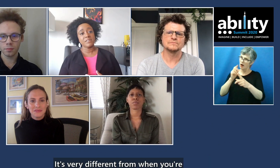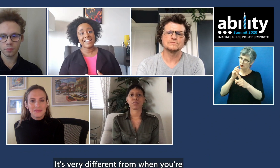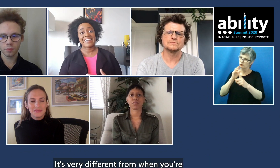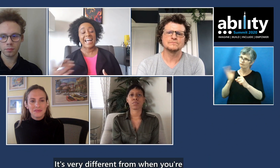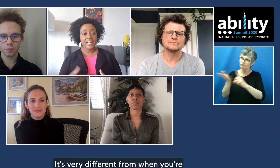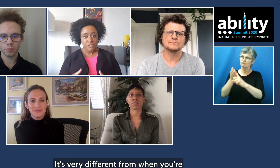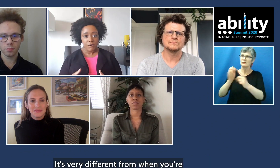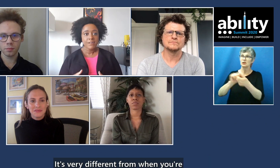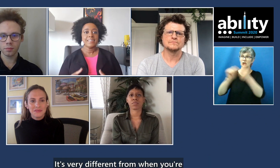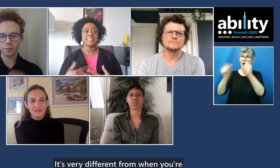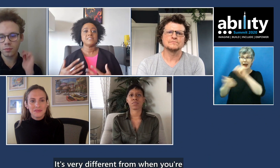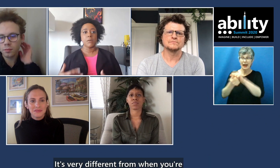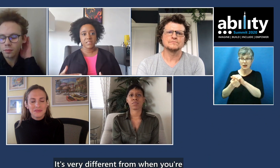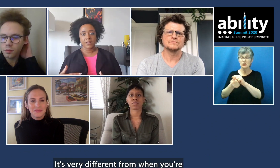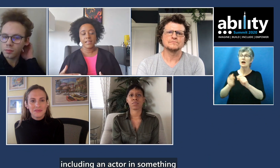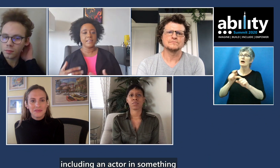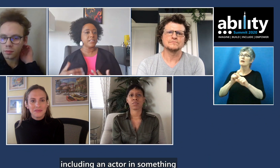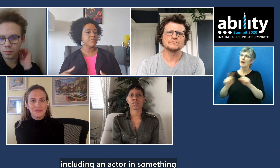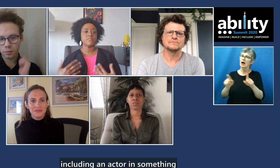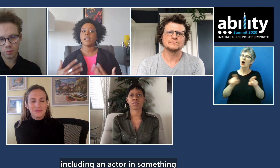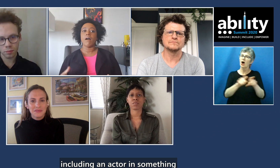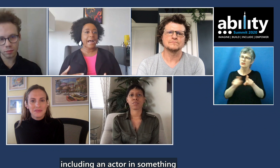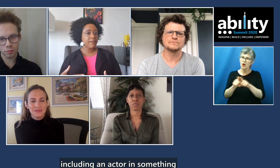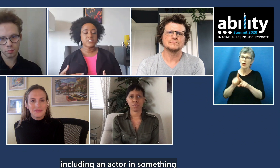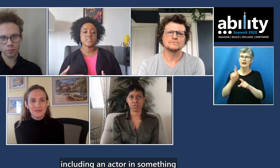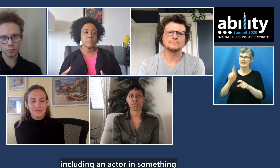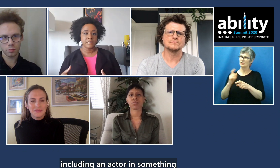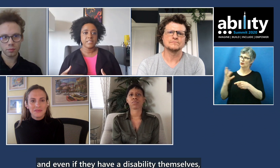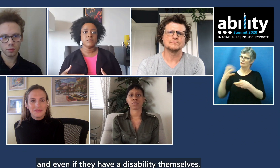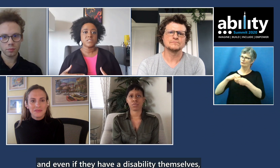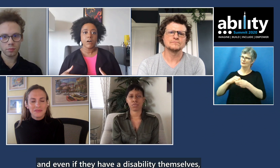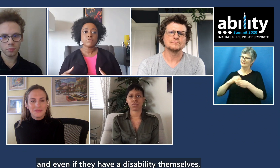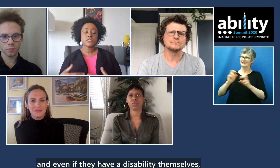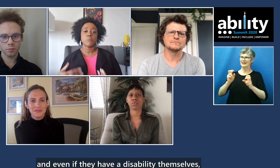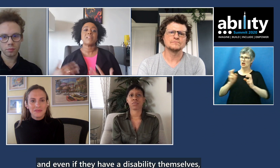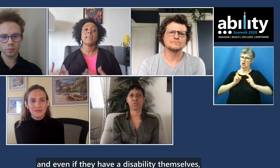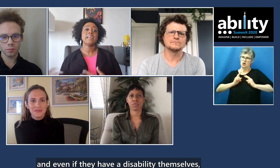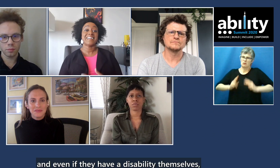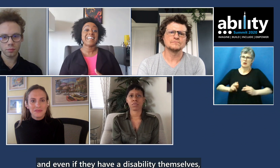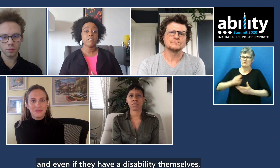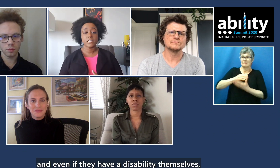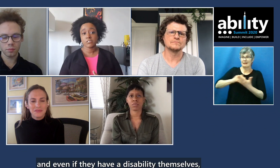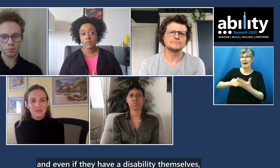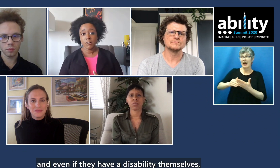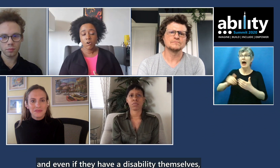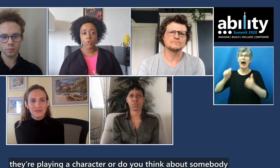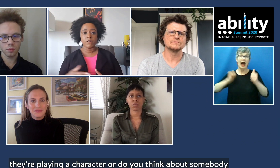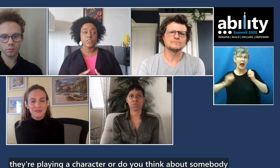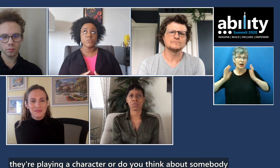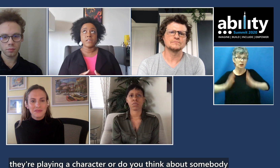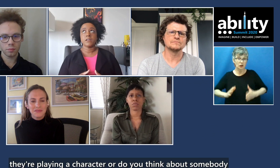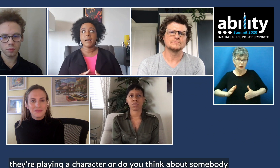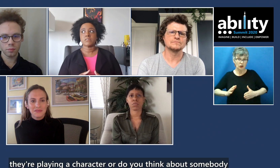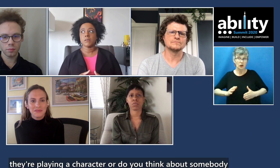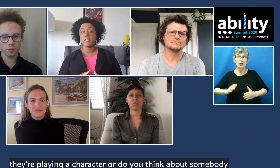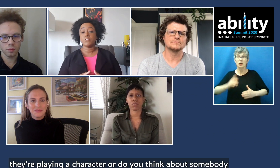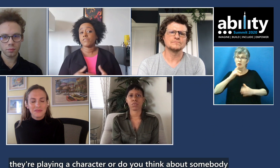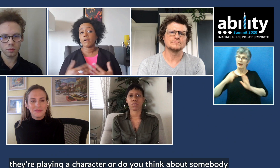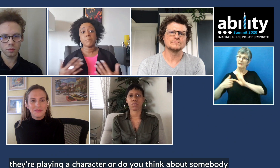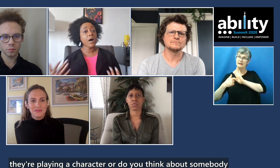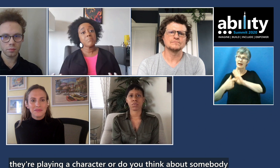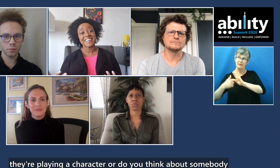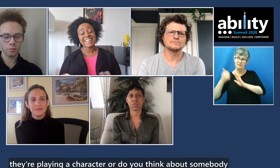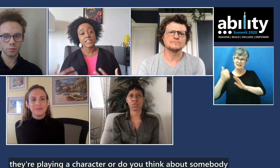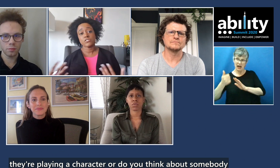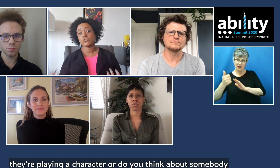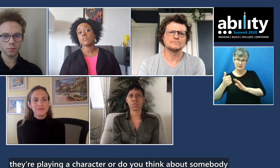when you're including an actor in something. And even if they have a disability themselves, they're playing a character. Or if you think about somebody